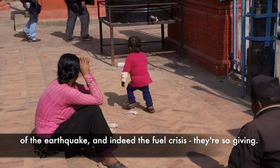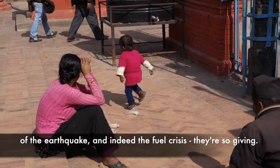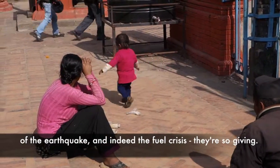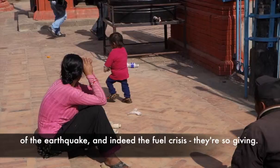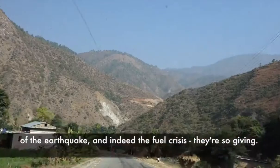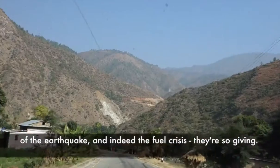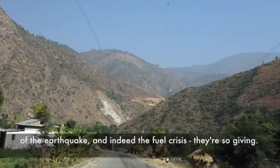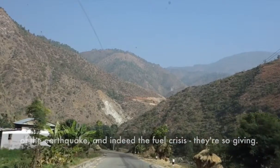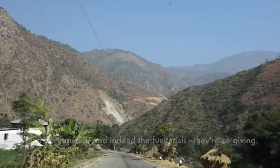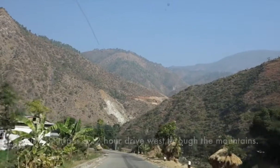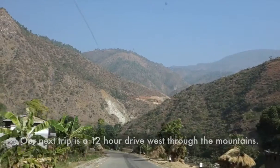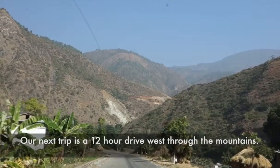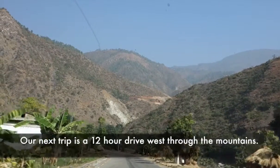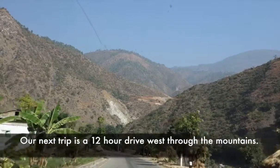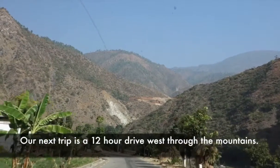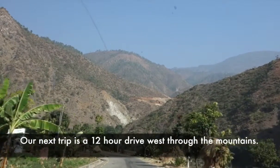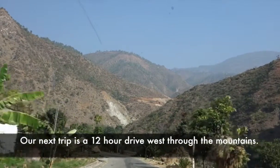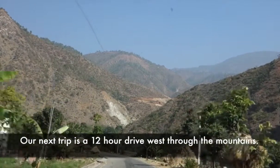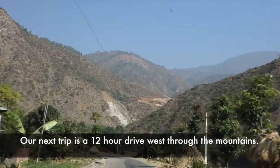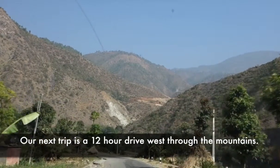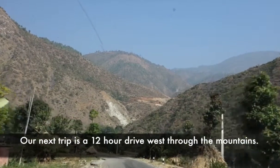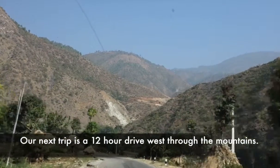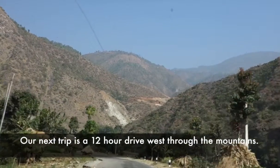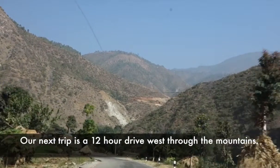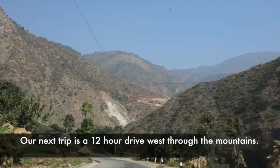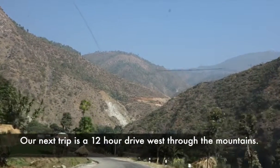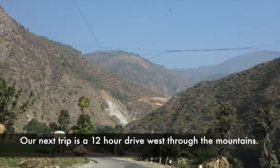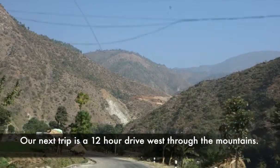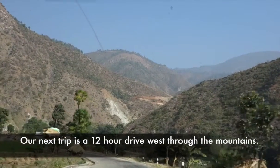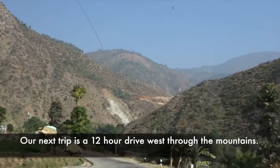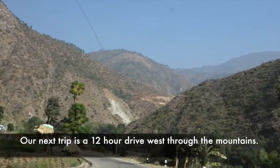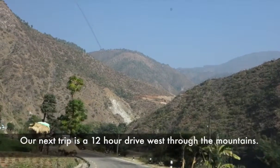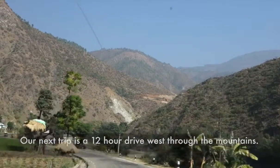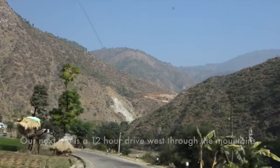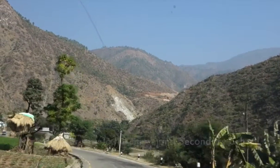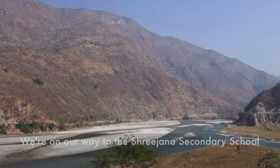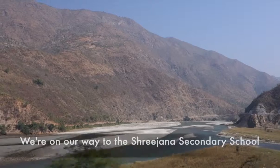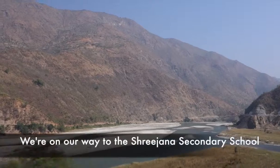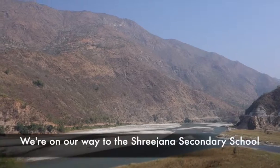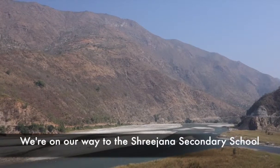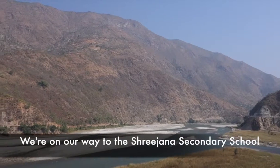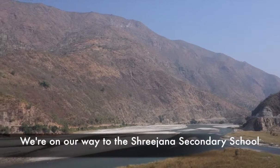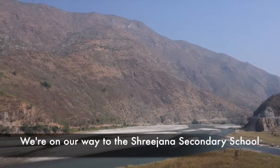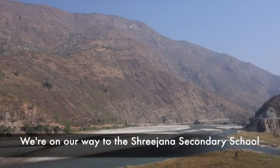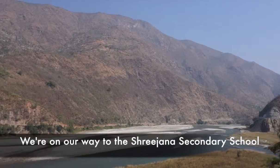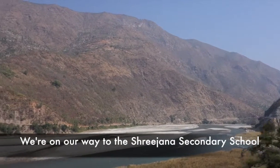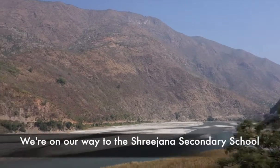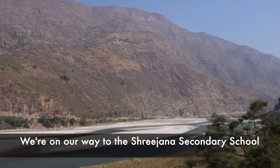giving. Our next trip is a 12-hour drive west through the mountains. We're on our way to the Srijana